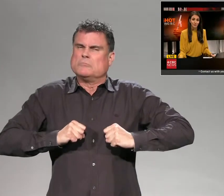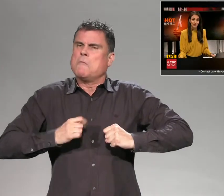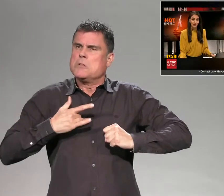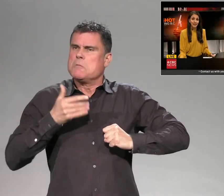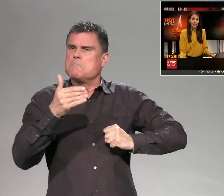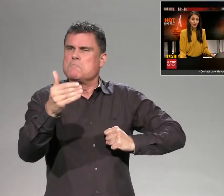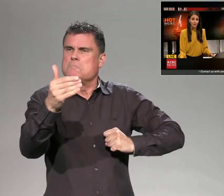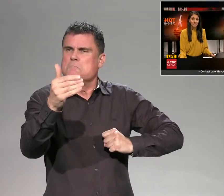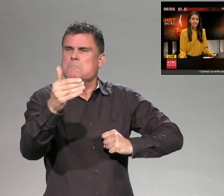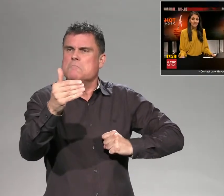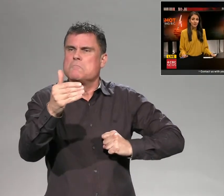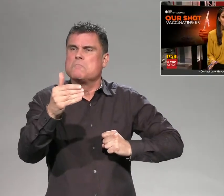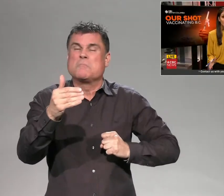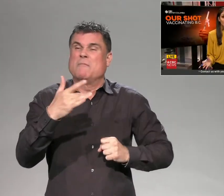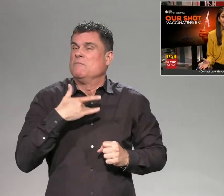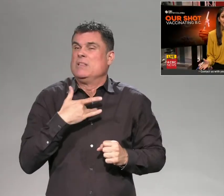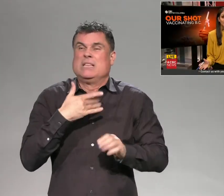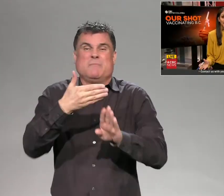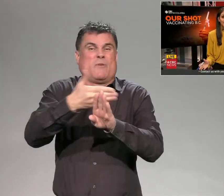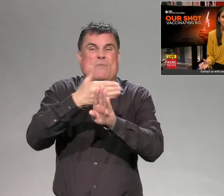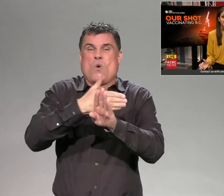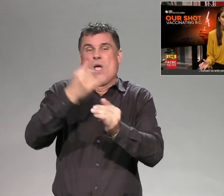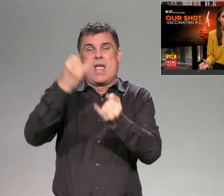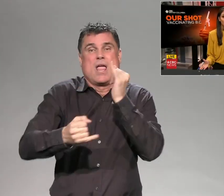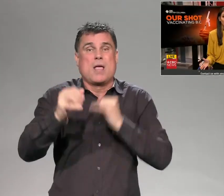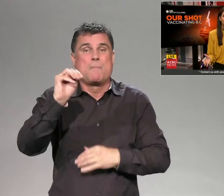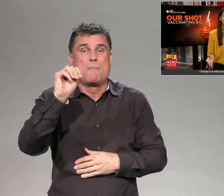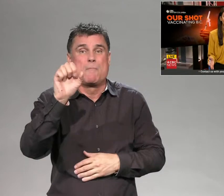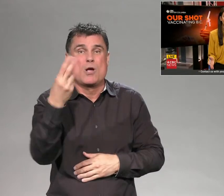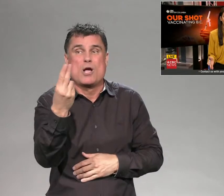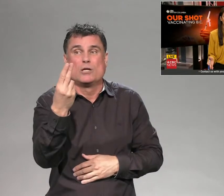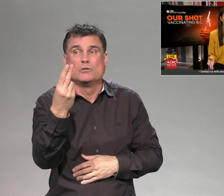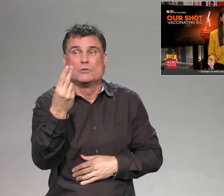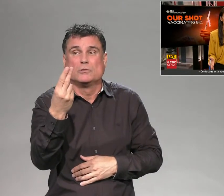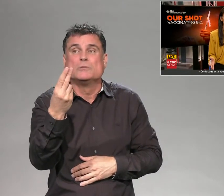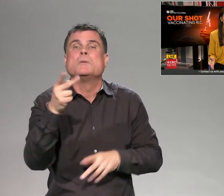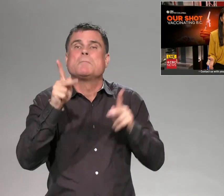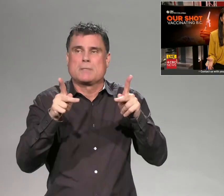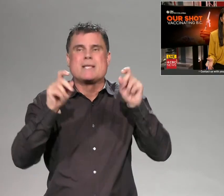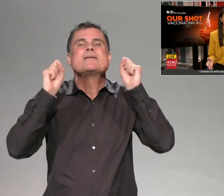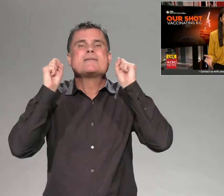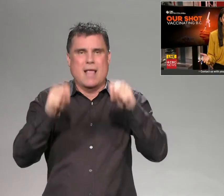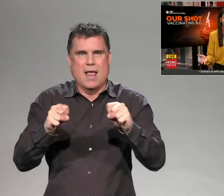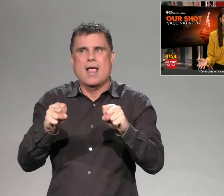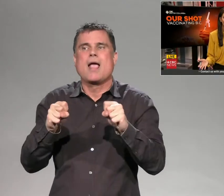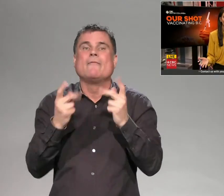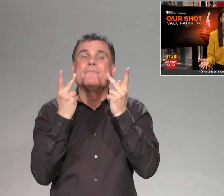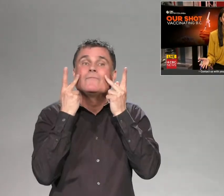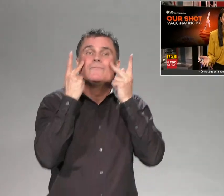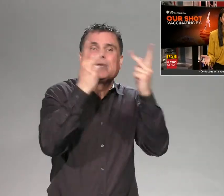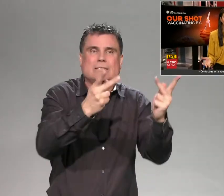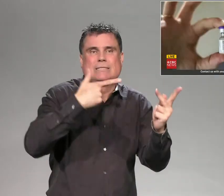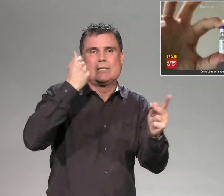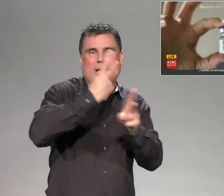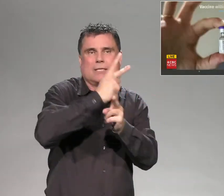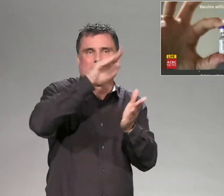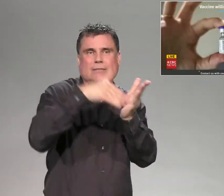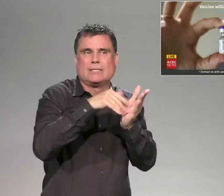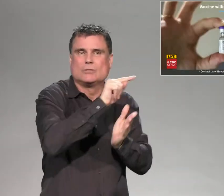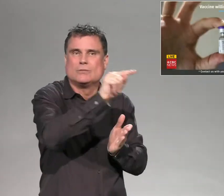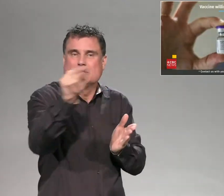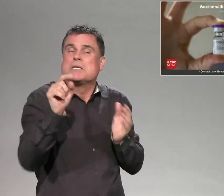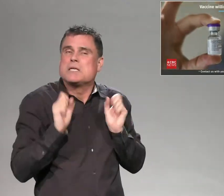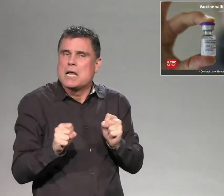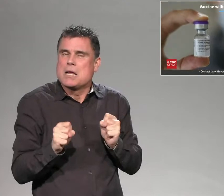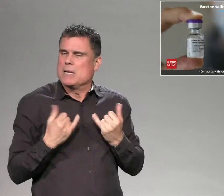that, I'm sure. Thank you. Now, with an array of vaccines available in BC, just how many people here plan to get one? A new survey by